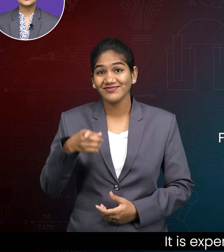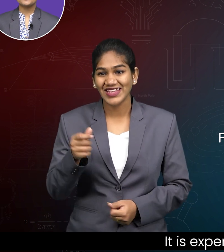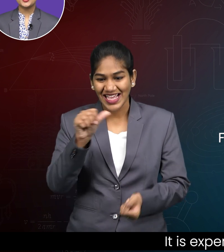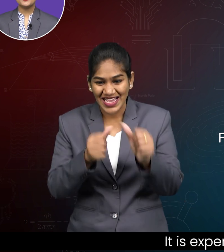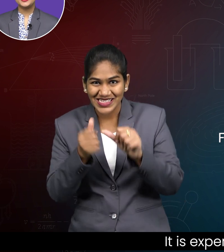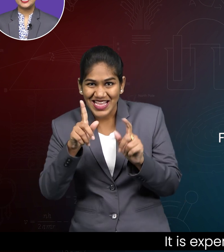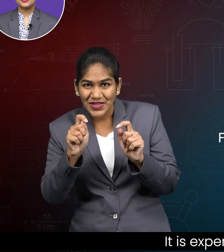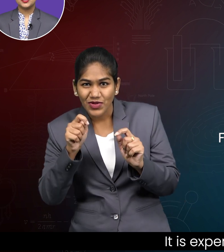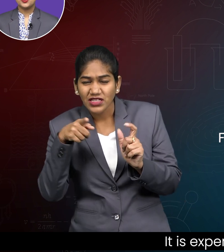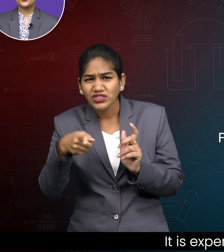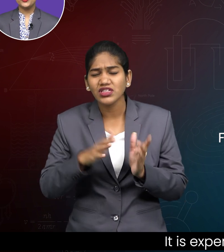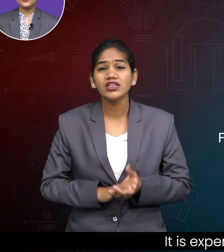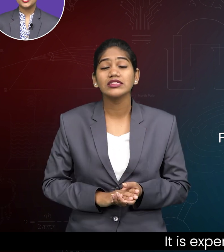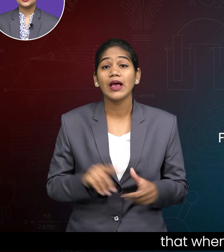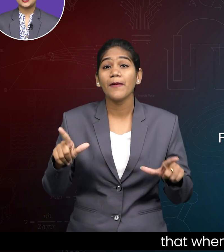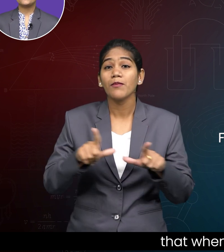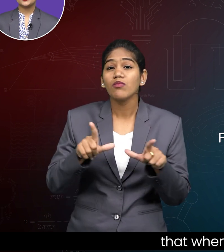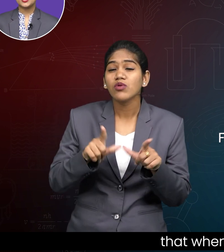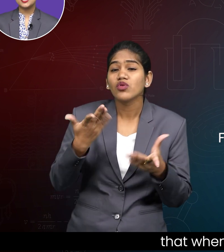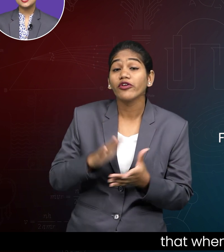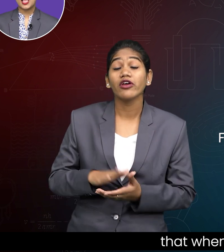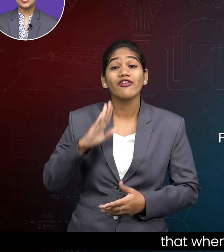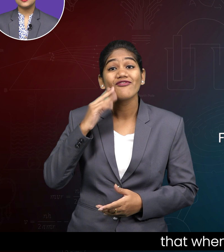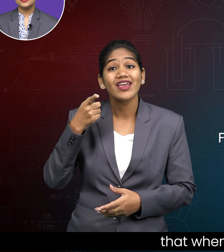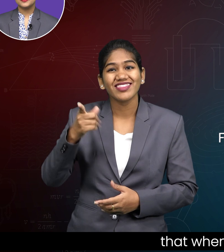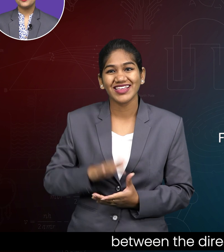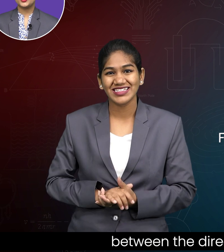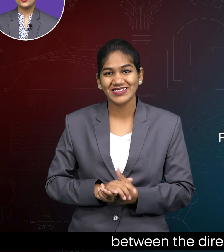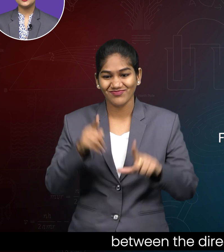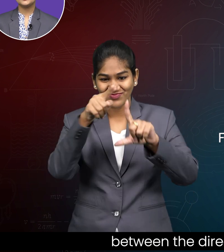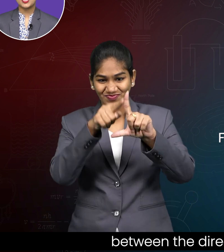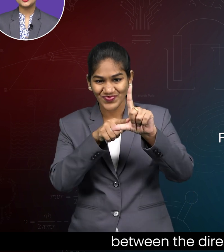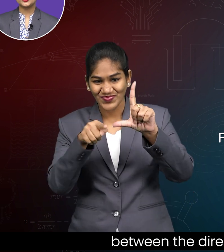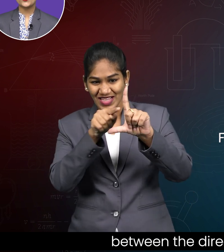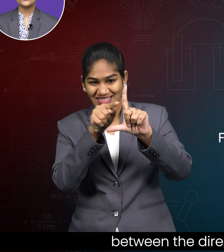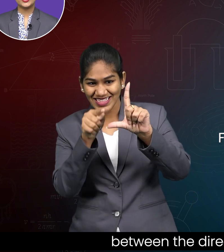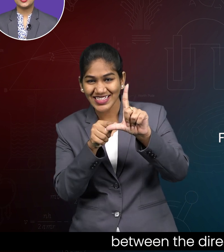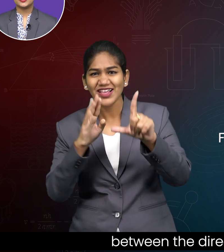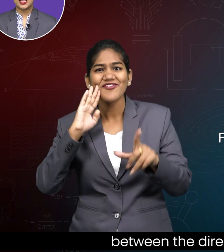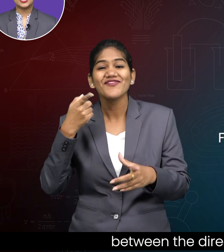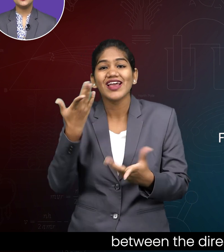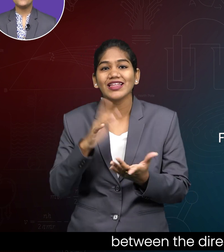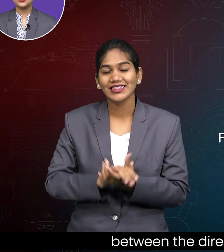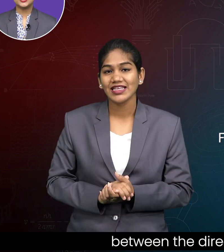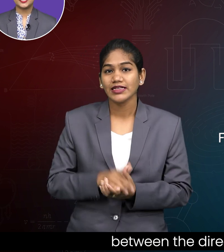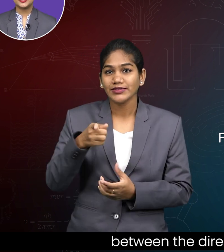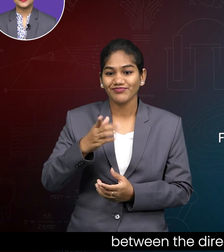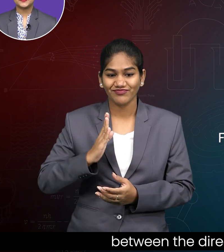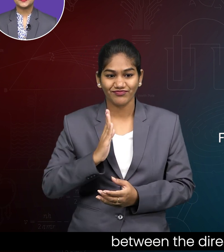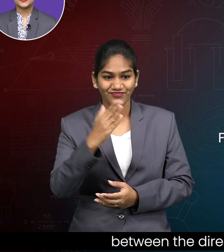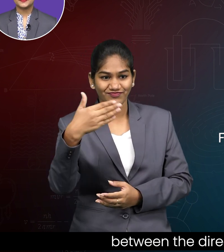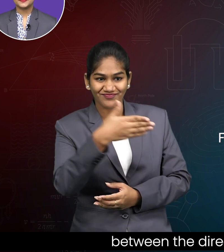It is experimentally proved that when there is an angle between the direction of field and